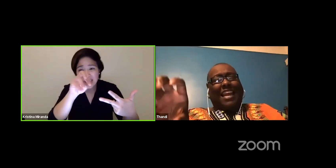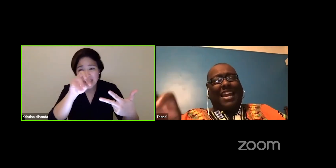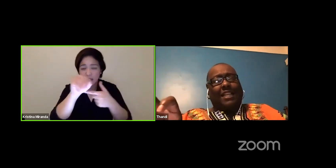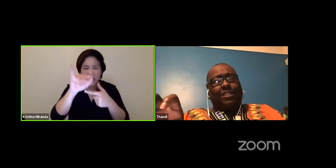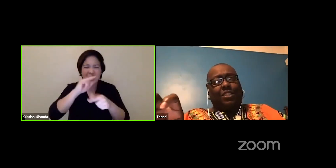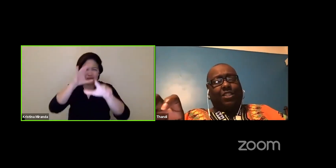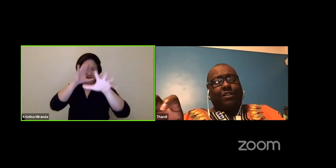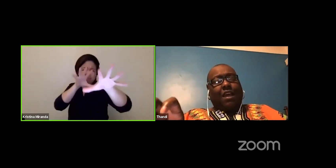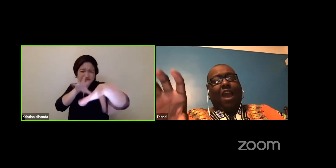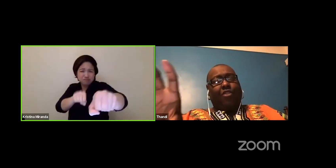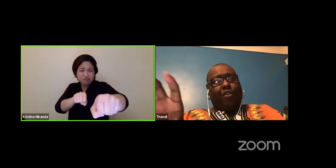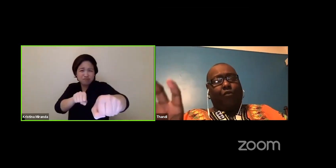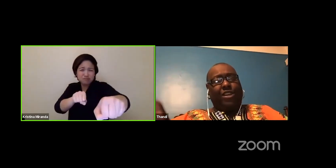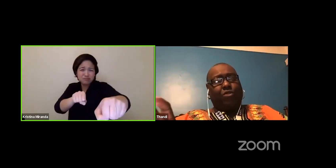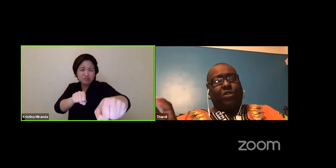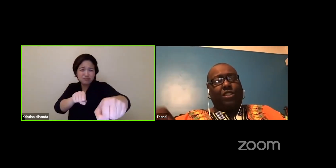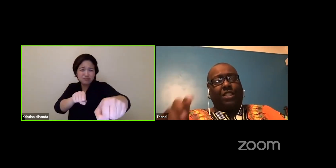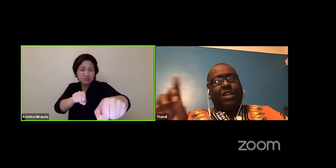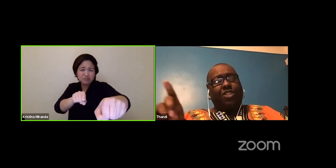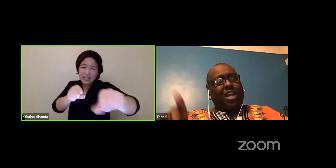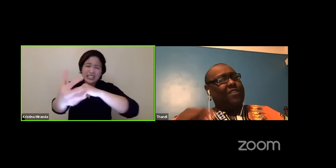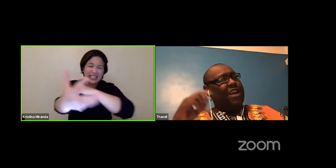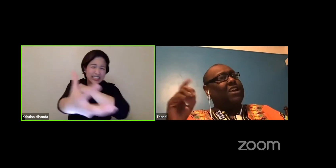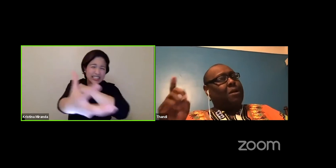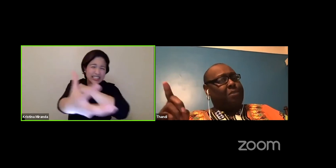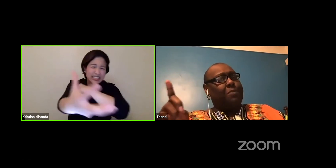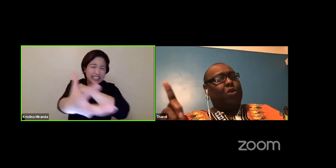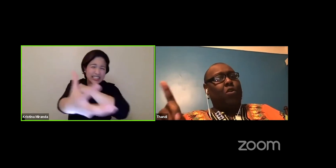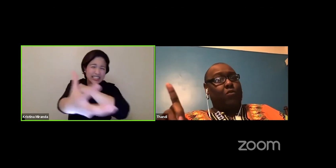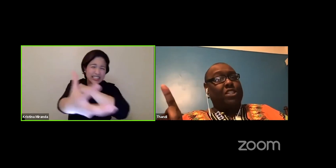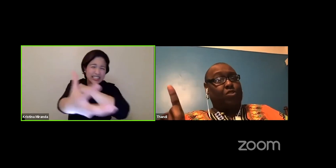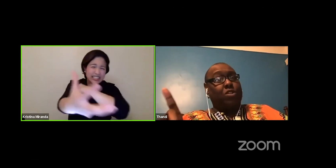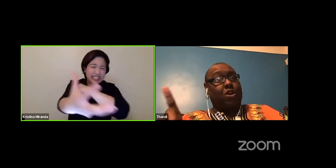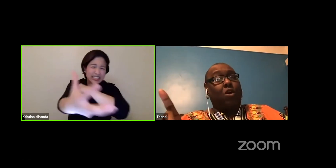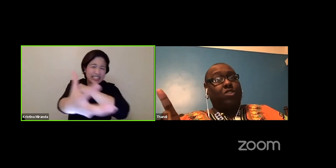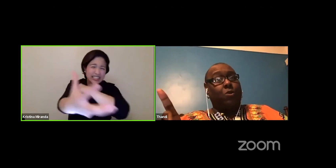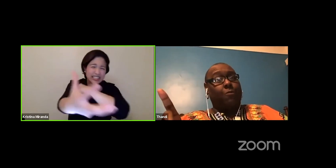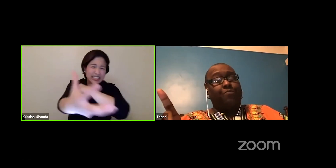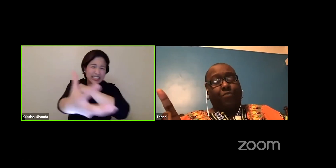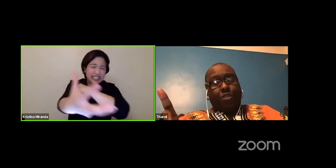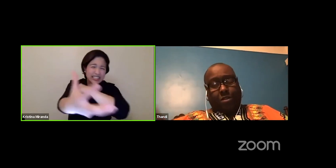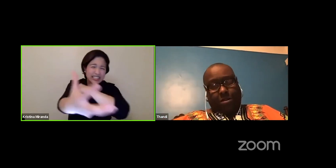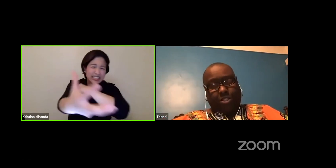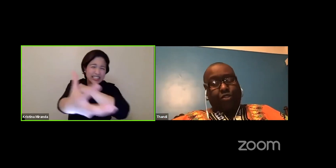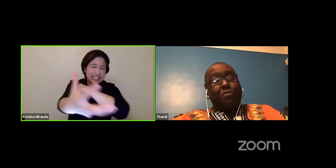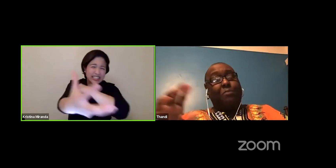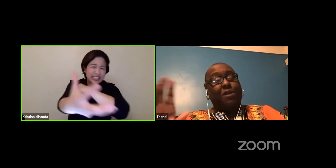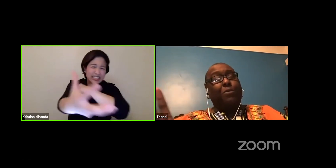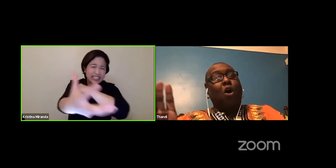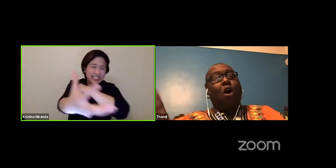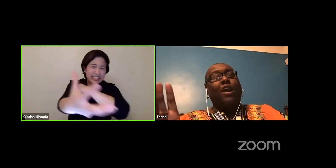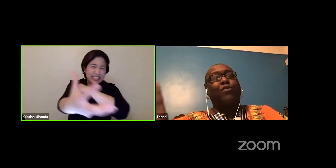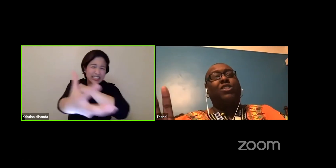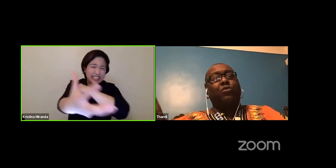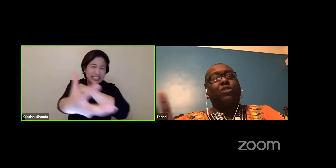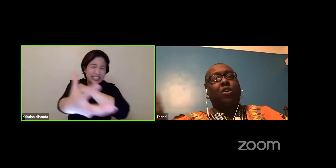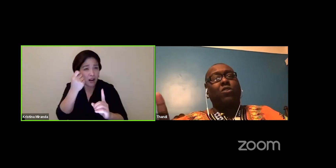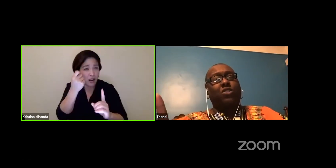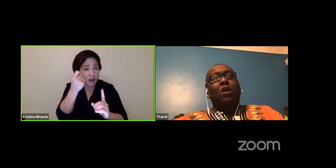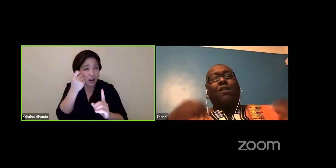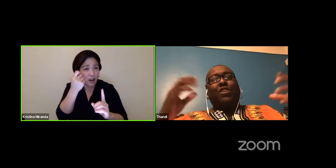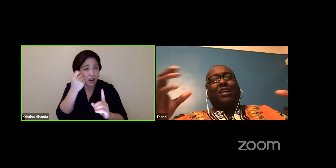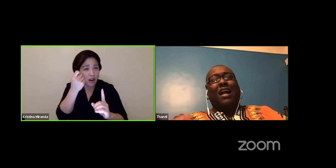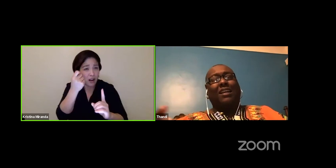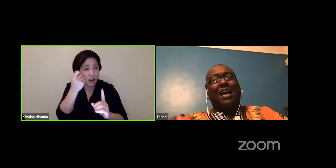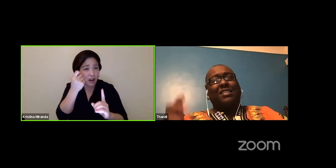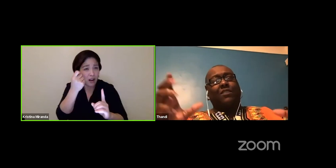of lands and their resources, and understanding that people are a resource also. People are a resource